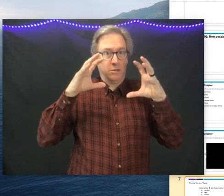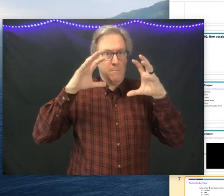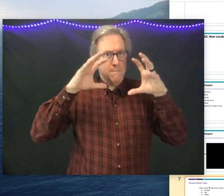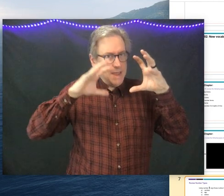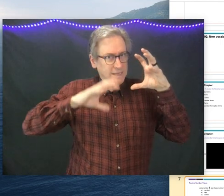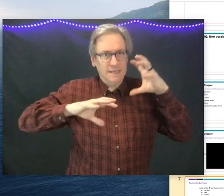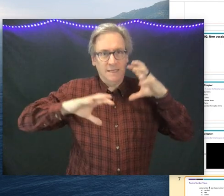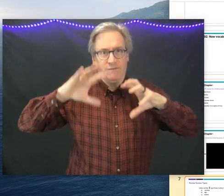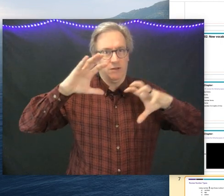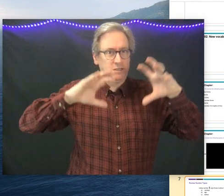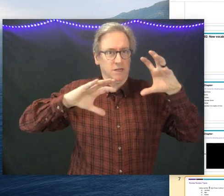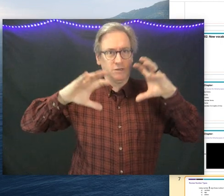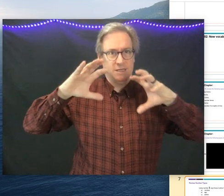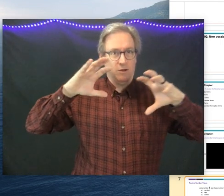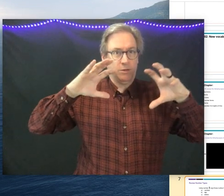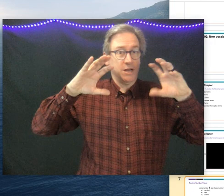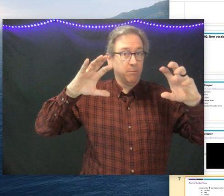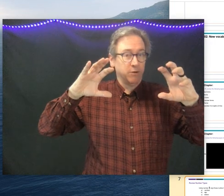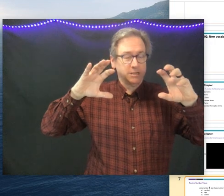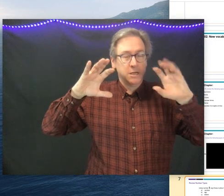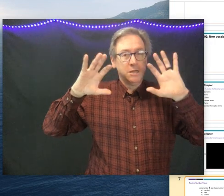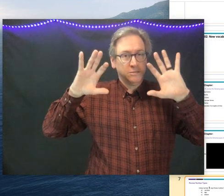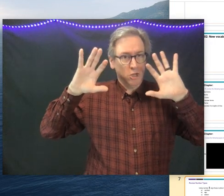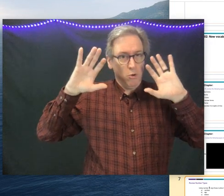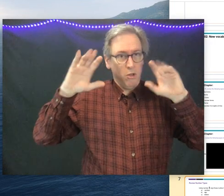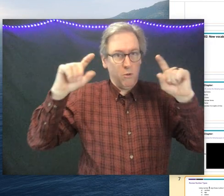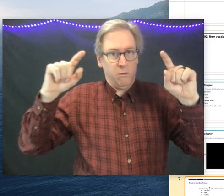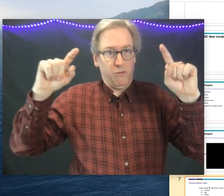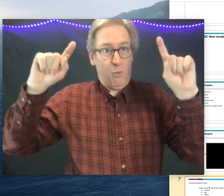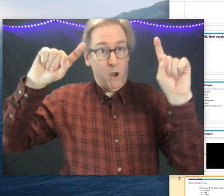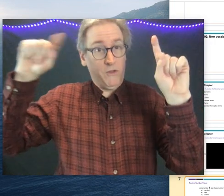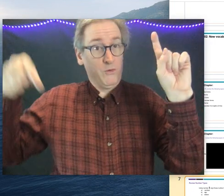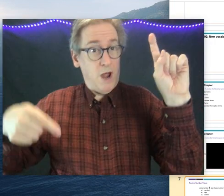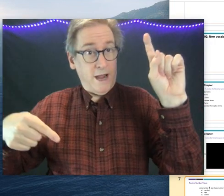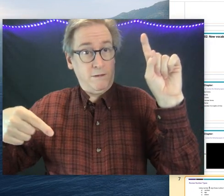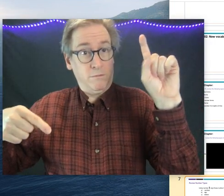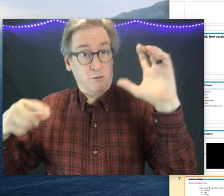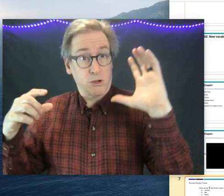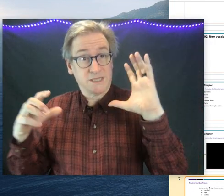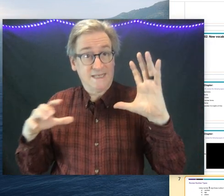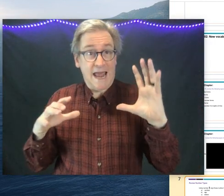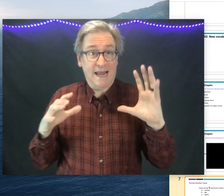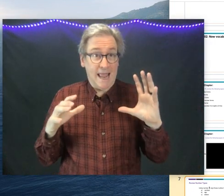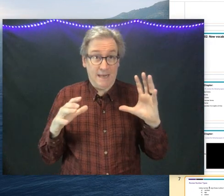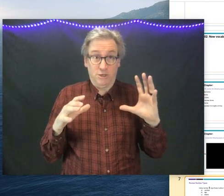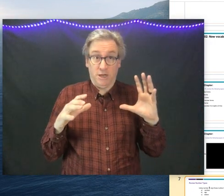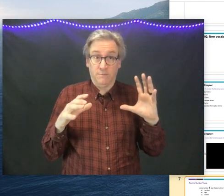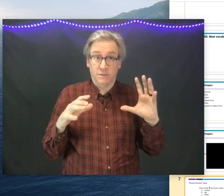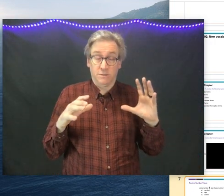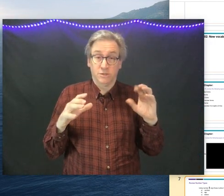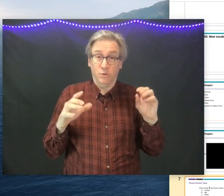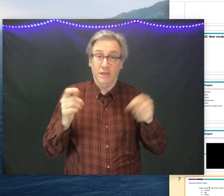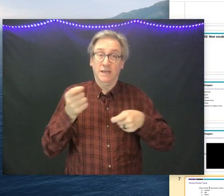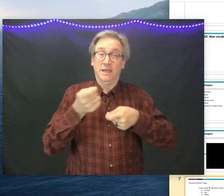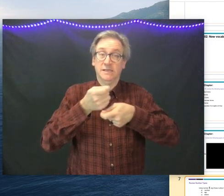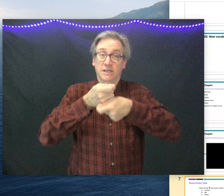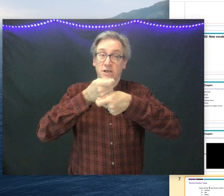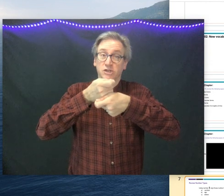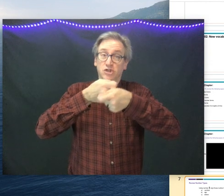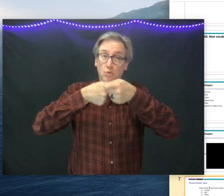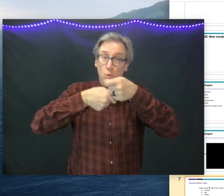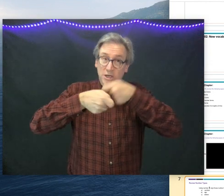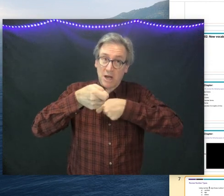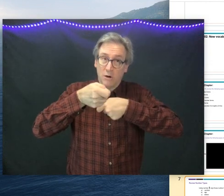movement makes it difficult to understand what the number is. So 1 through 9, they're all static hand shapes. So we can